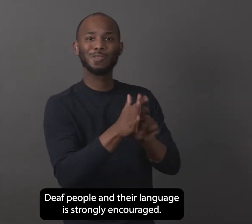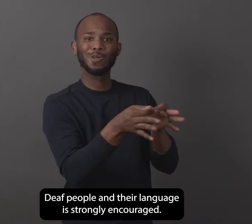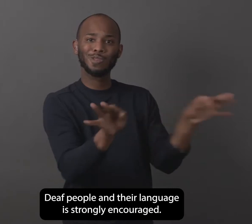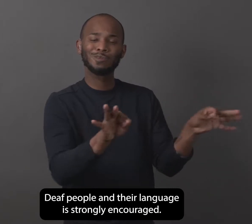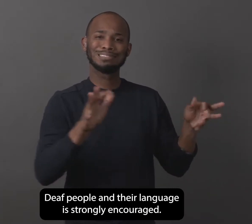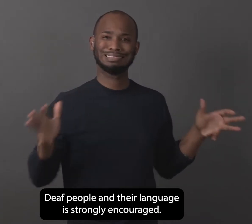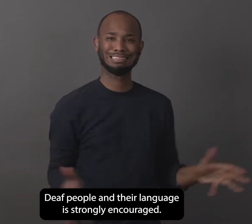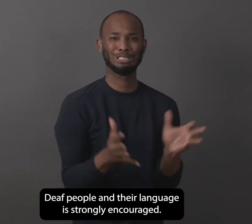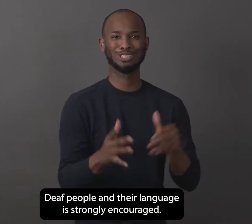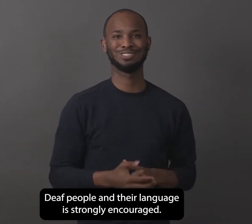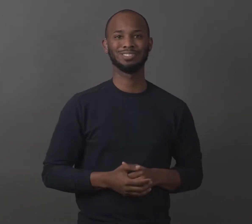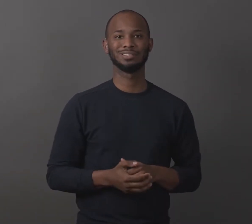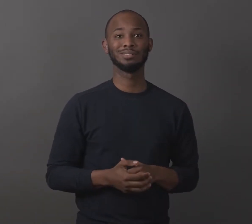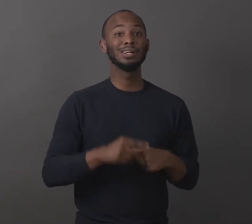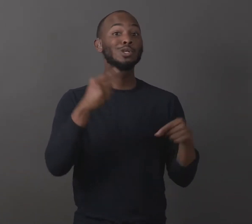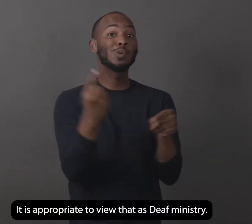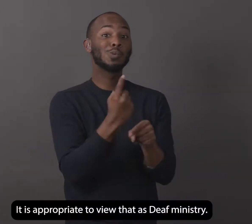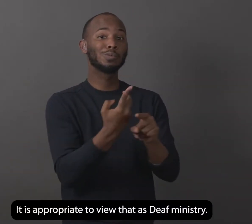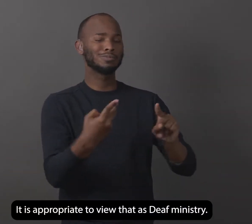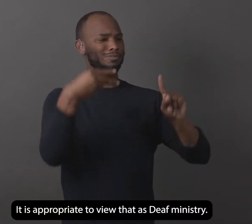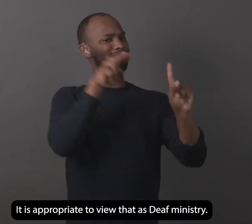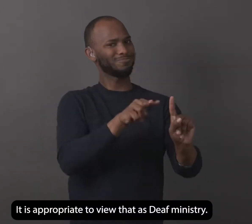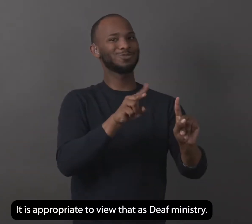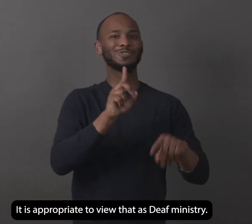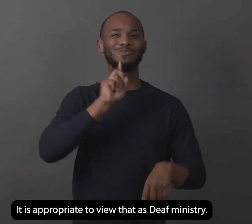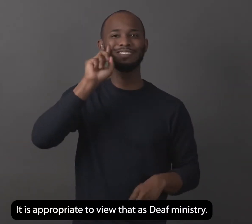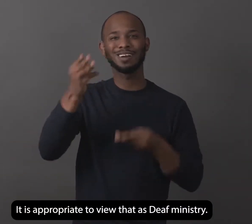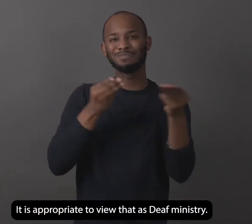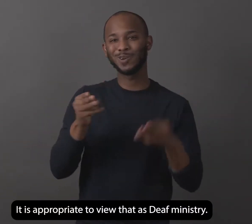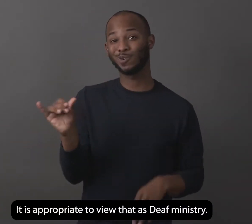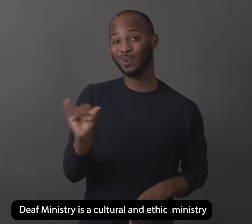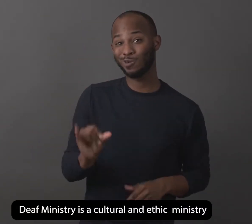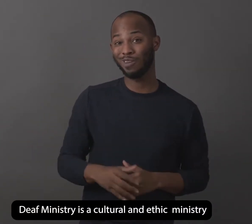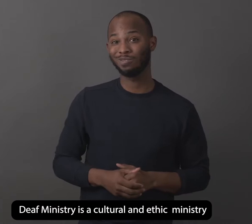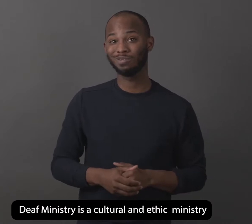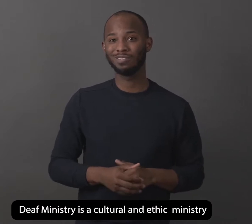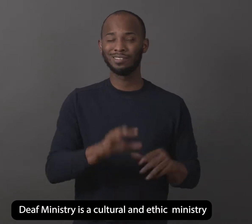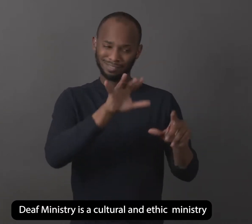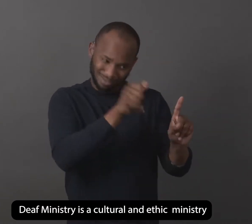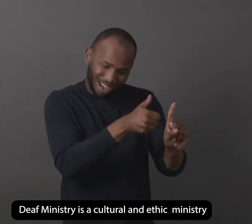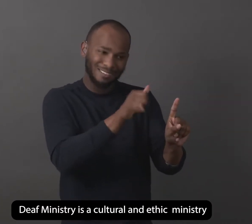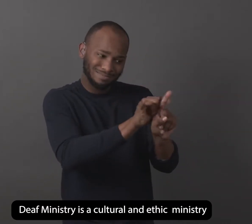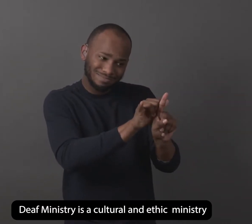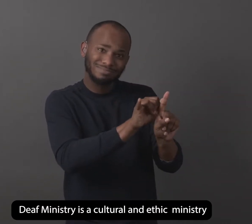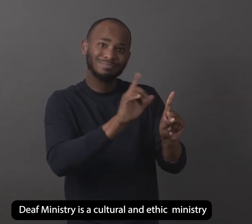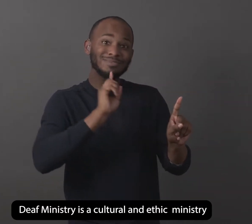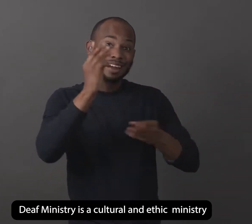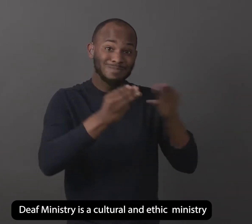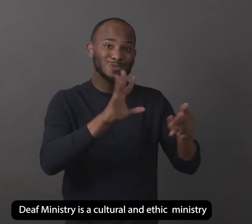is strongly encouraged. It is appropriate to view that as deaf ministry. And deaf ministry is a cultural